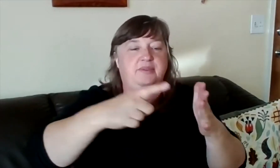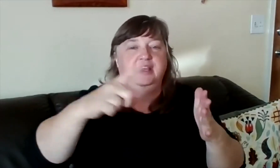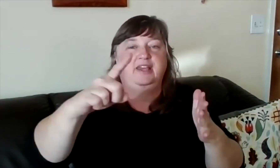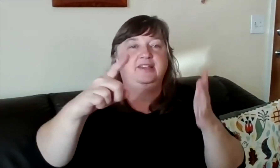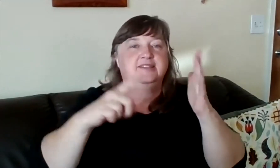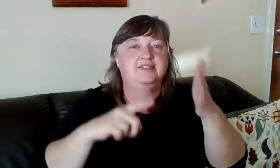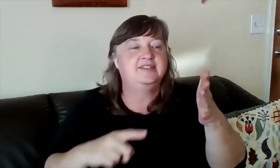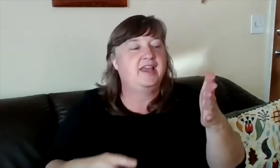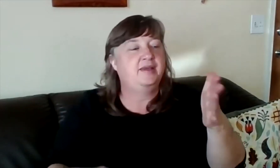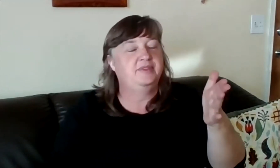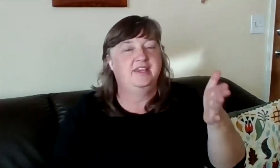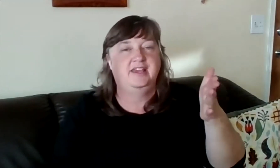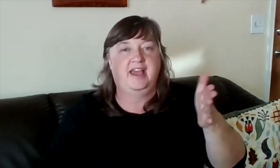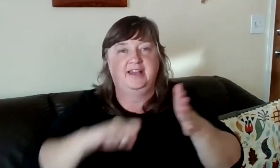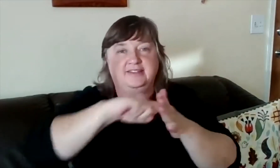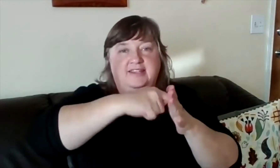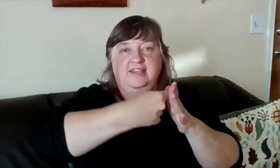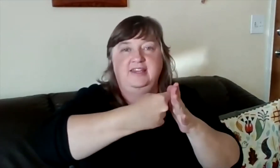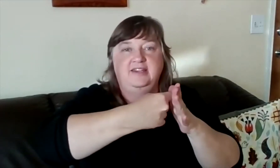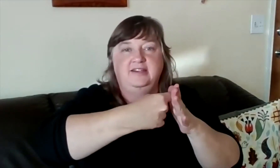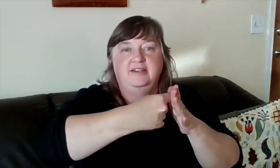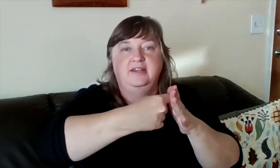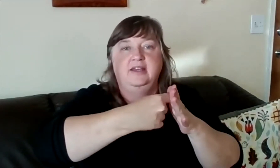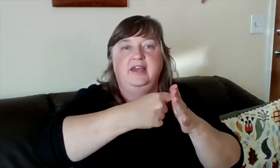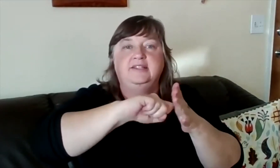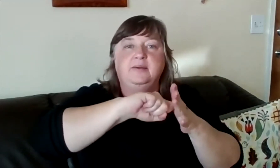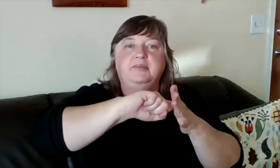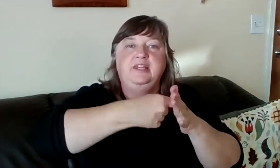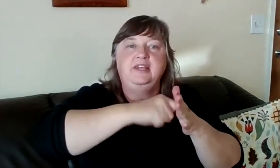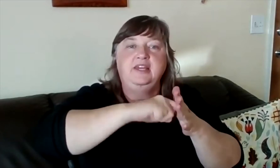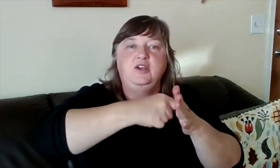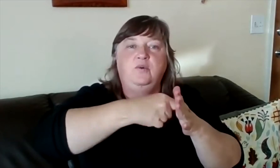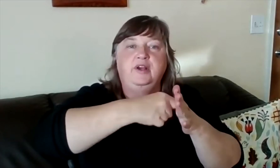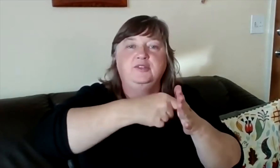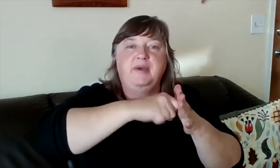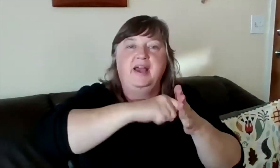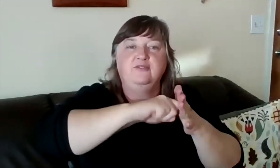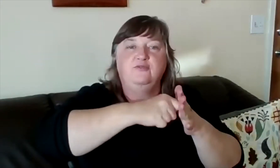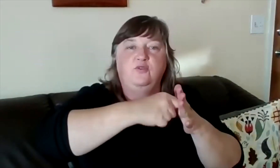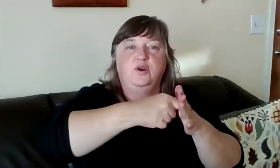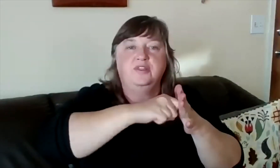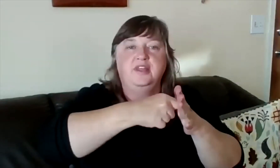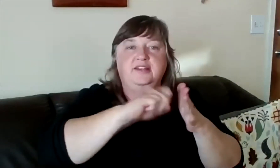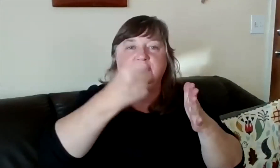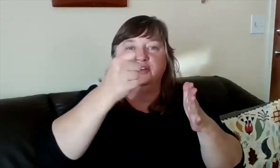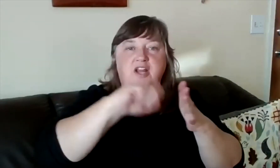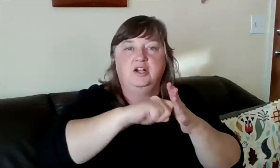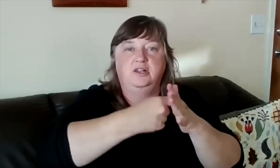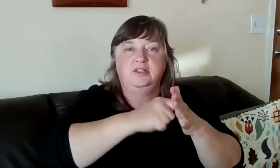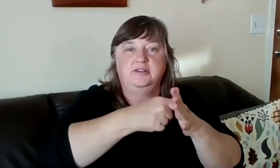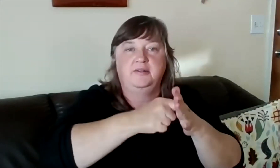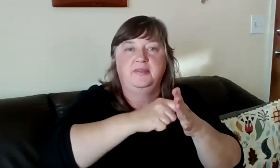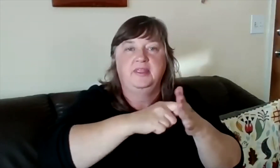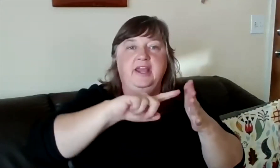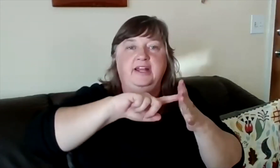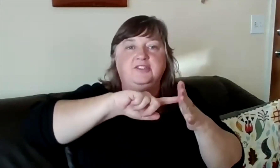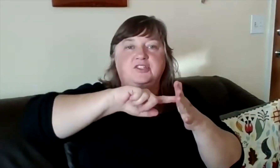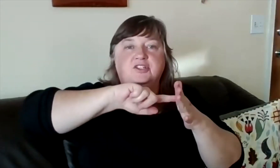something is the same thing as key, except key wiggles back and forth and is your knuckle, and